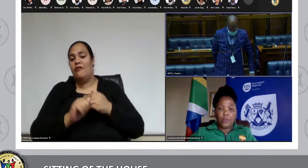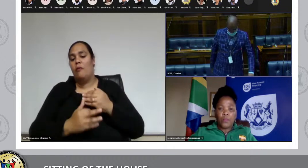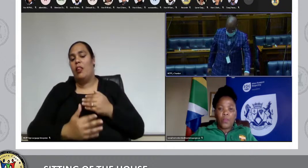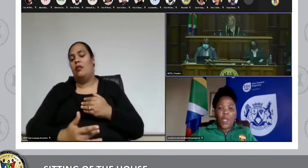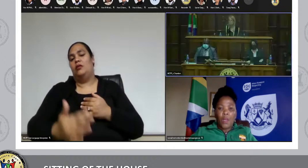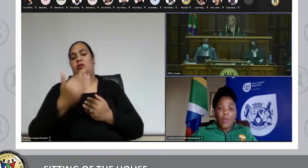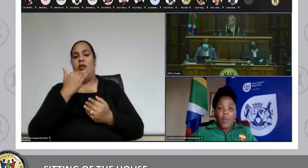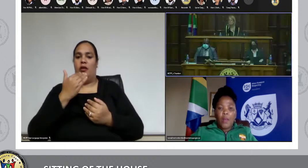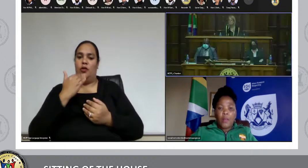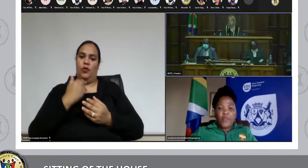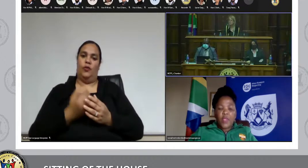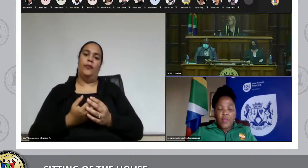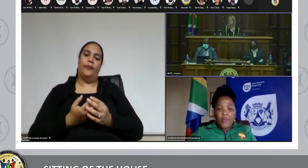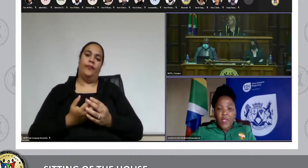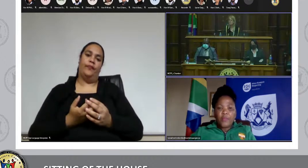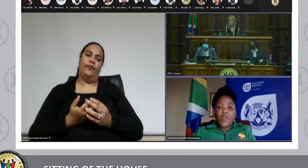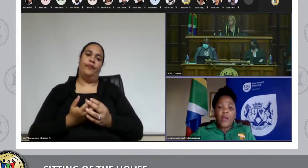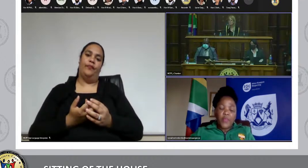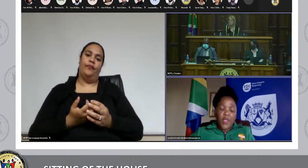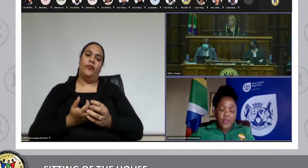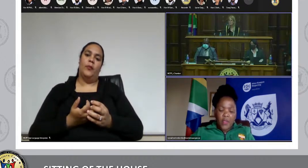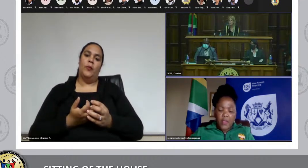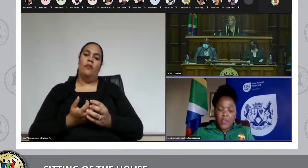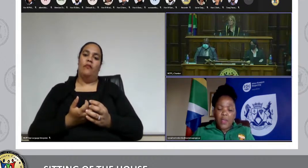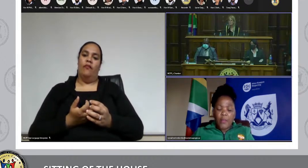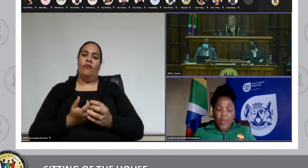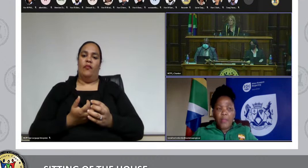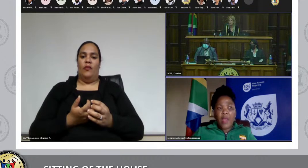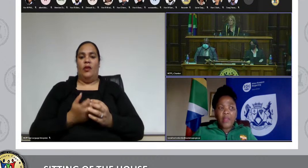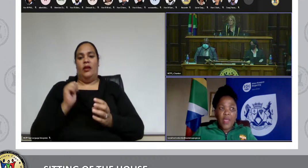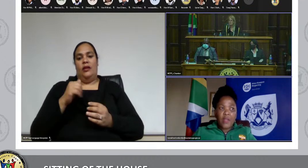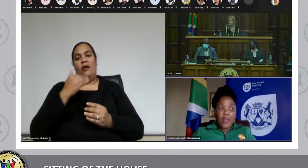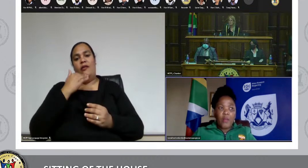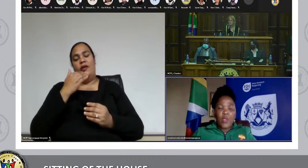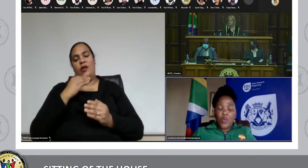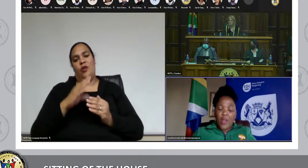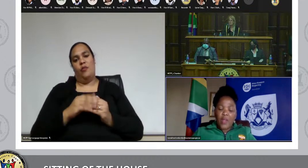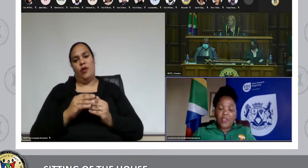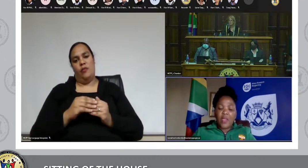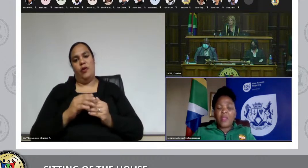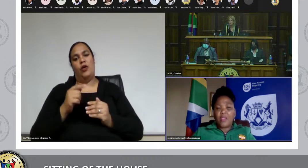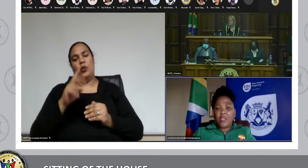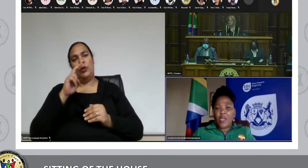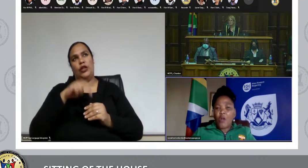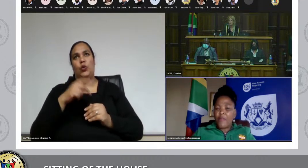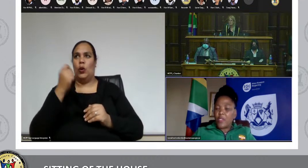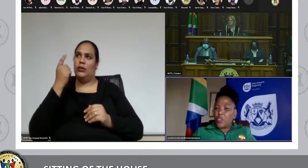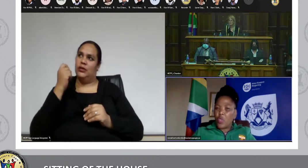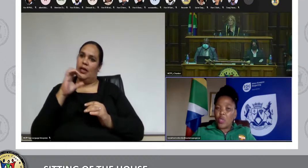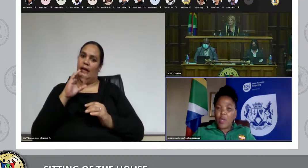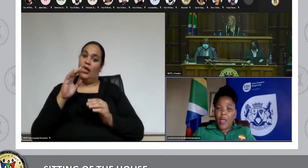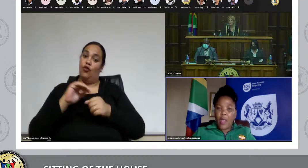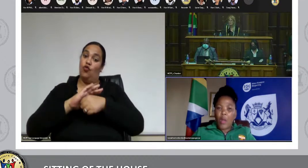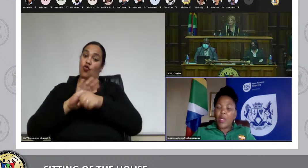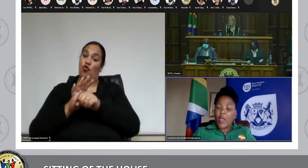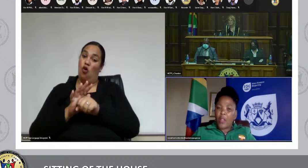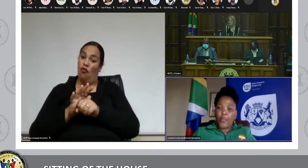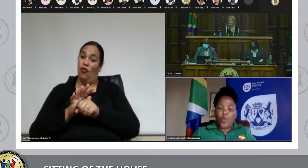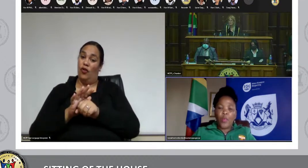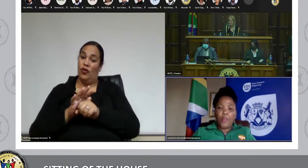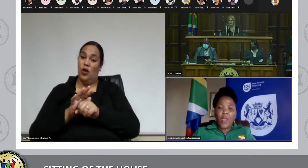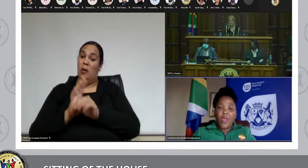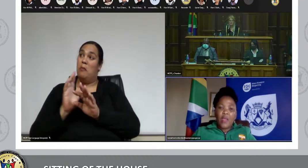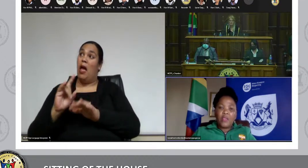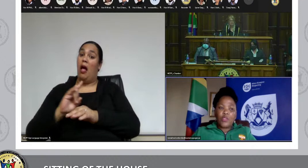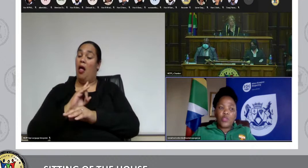you. Minister? Yeah, thanks, Member. We need to understand that the COVID is no longer only a